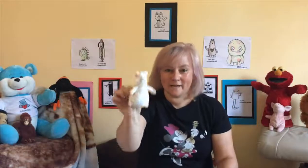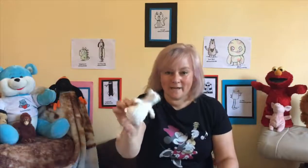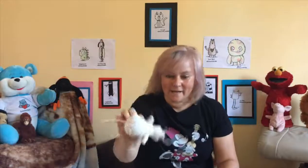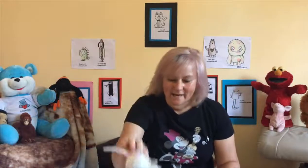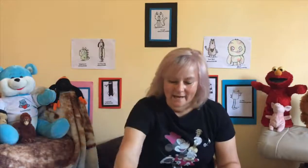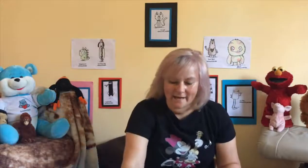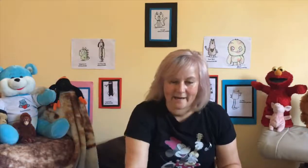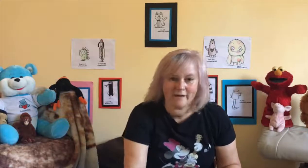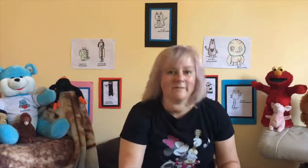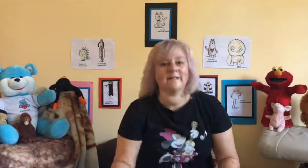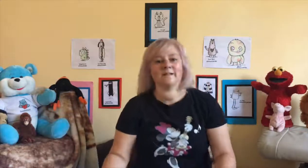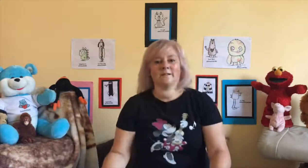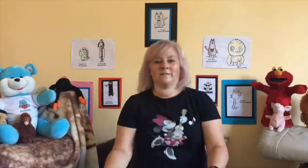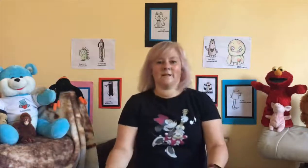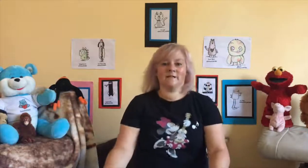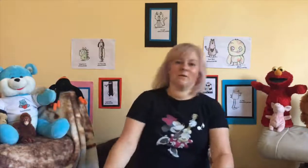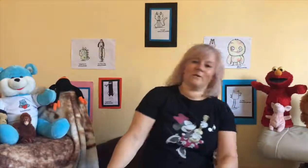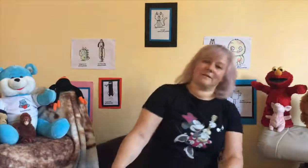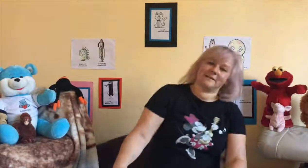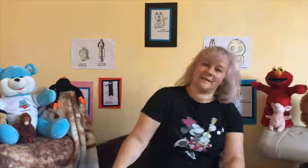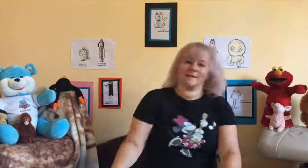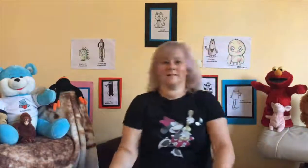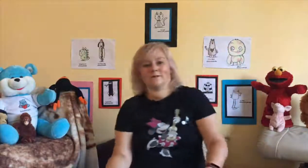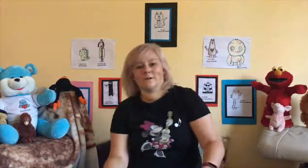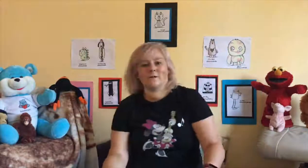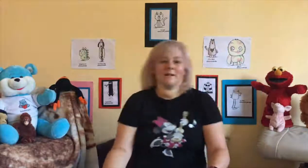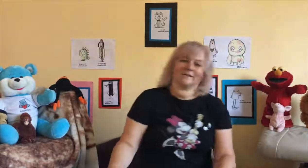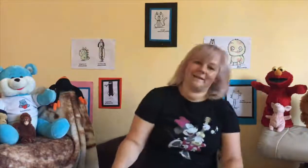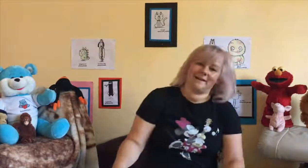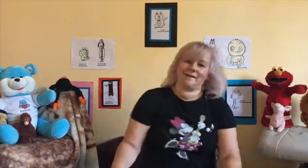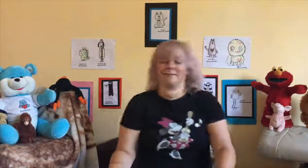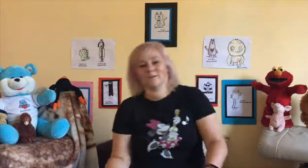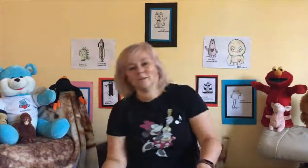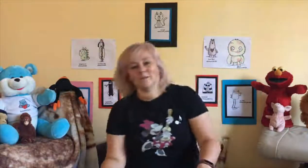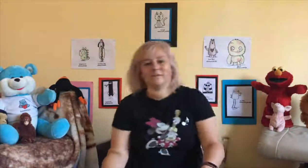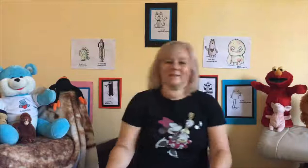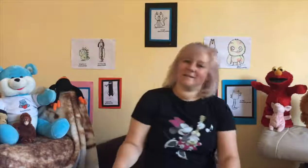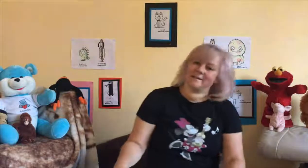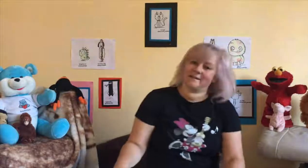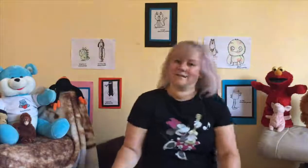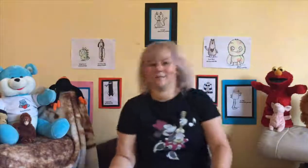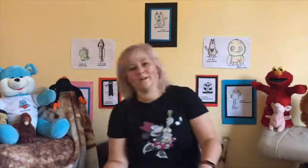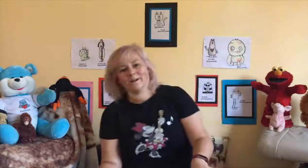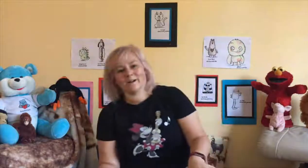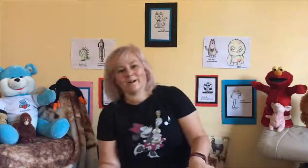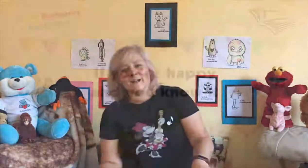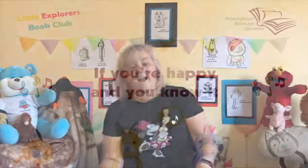more. Hickory dickory dock. Tick tock, tick tock, tick tock.